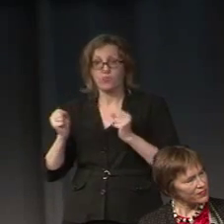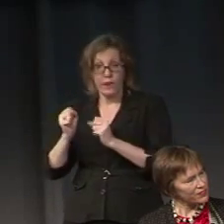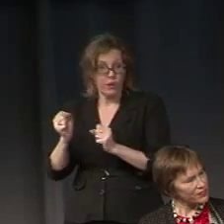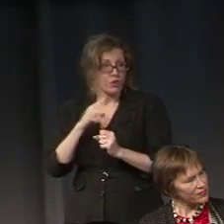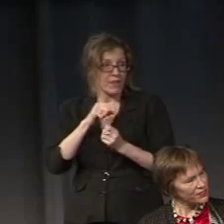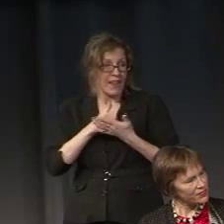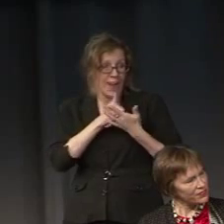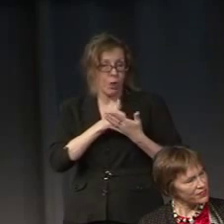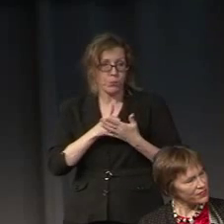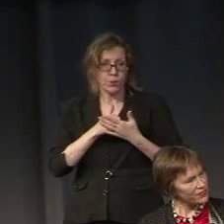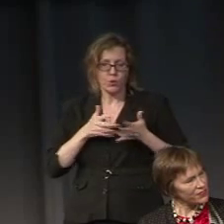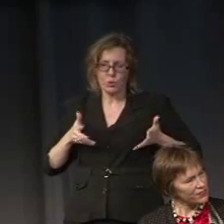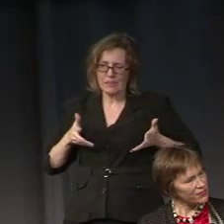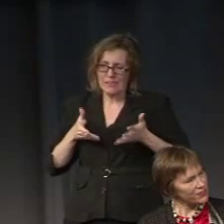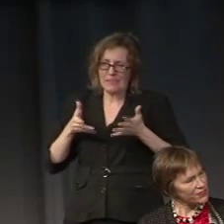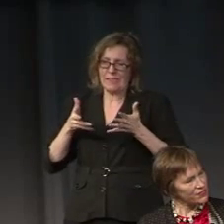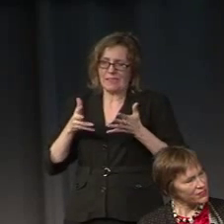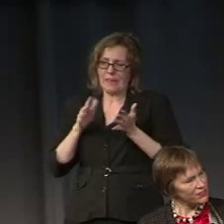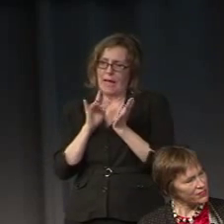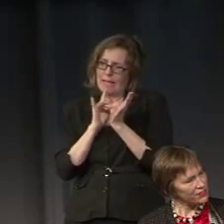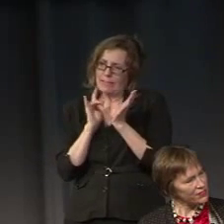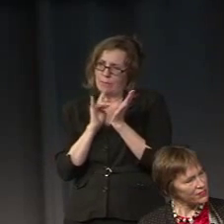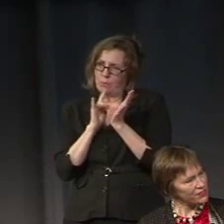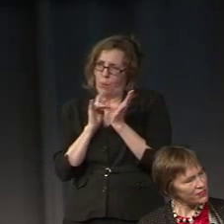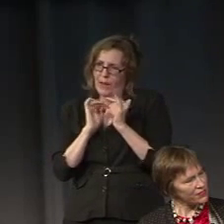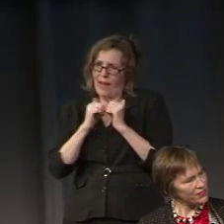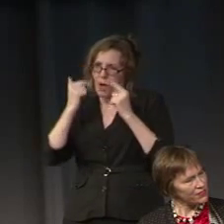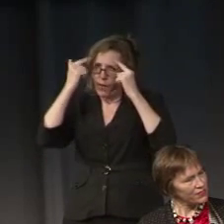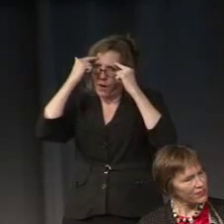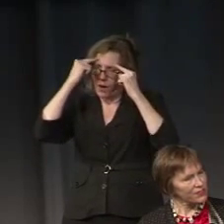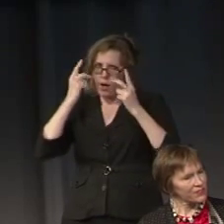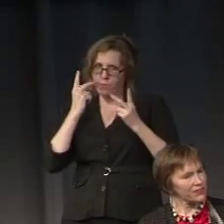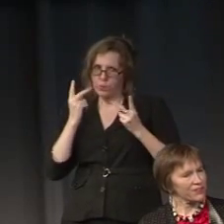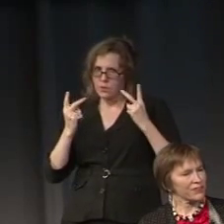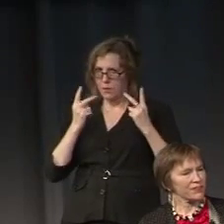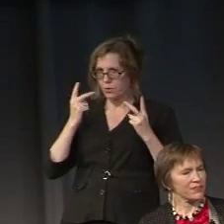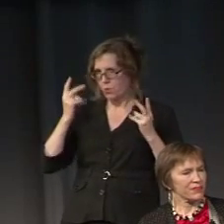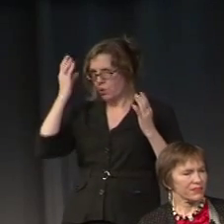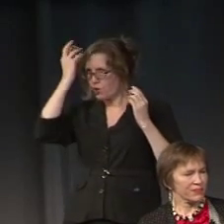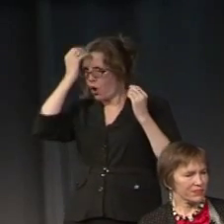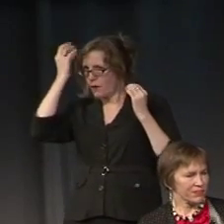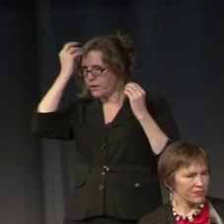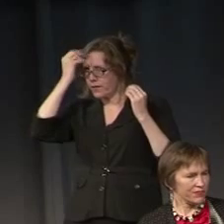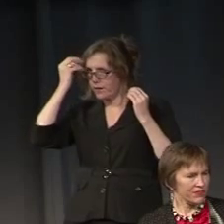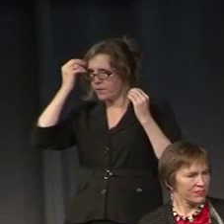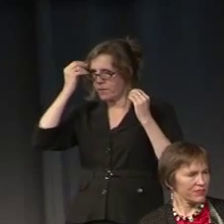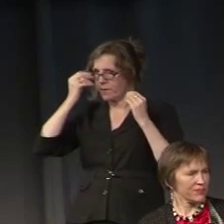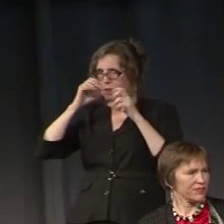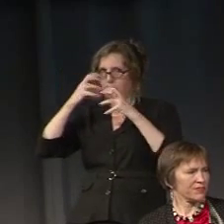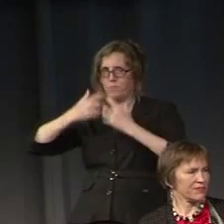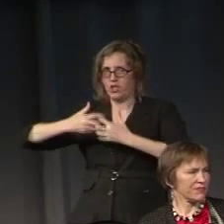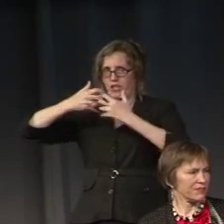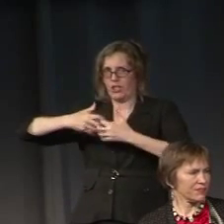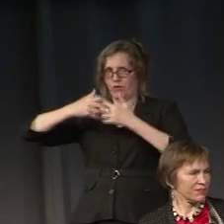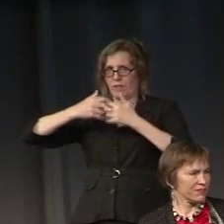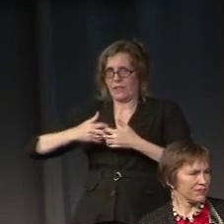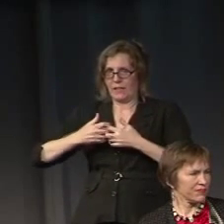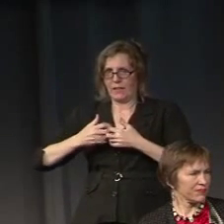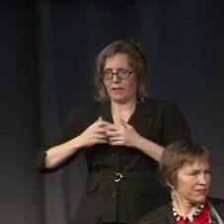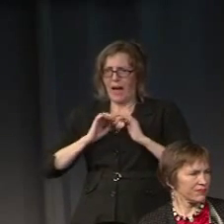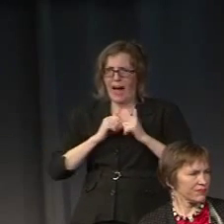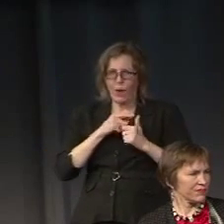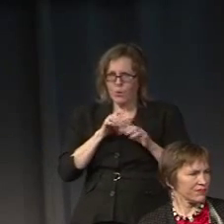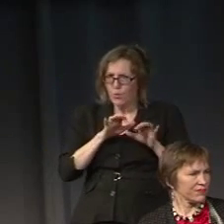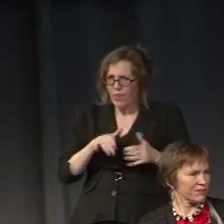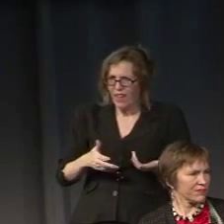to exploit the power of this perceptual cognitive apparatus, to be able to take what seems to me a completely nonlinear route from a